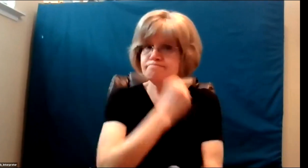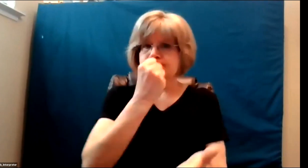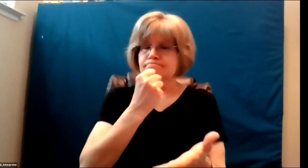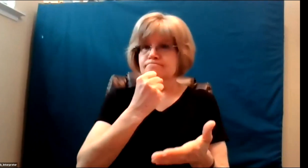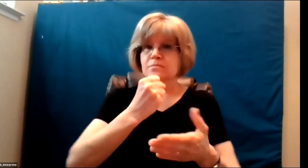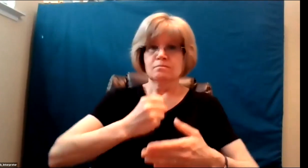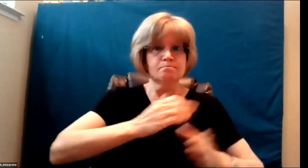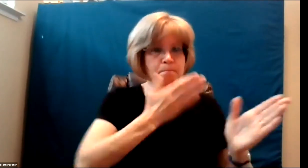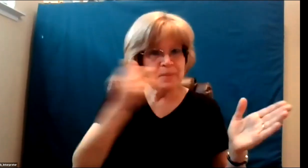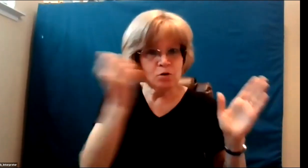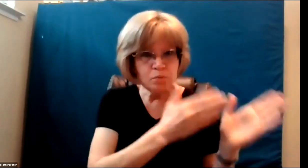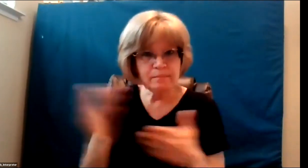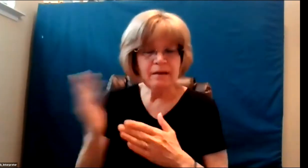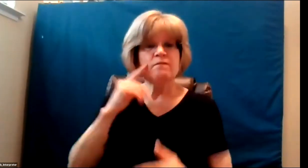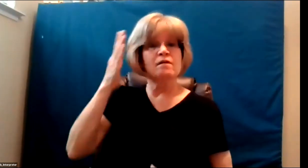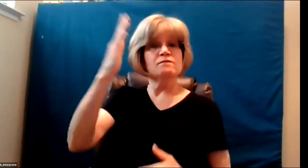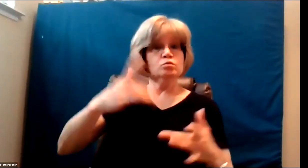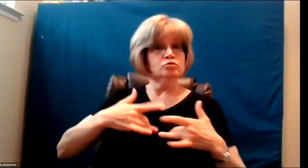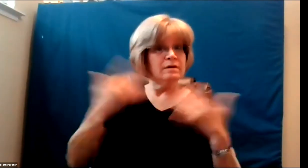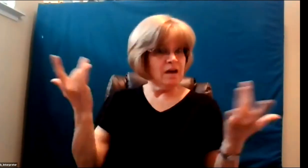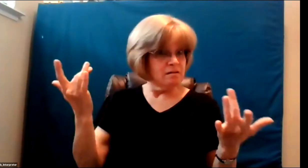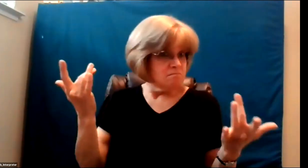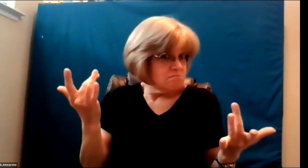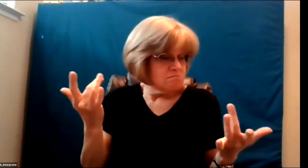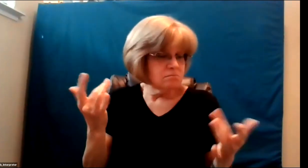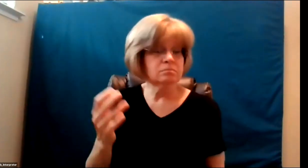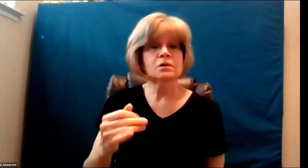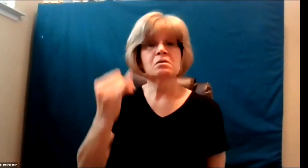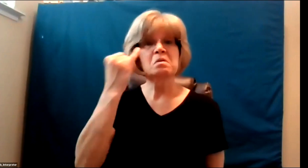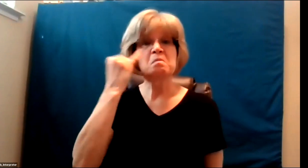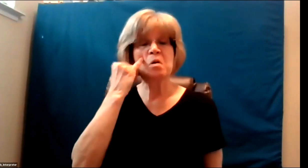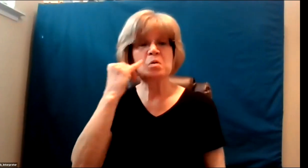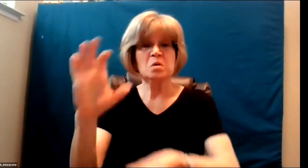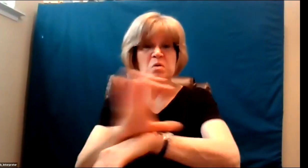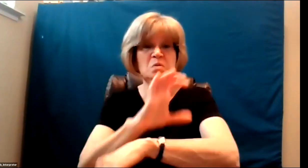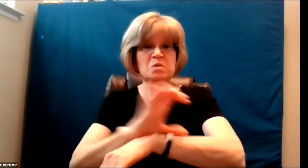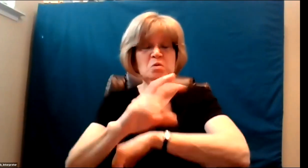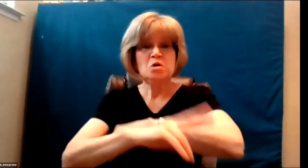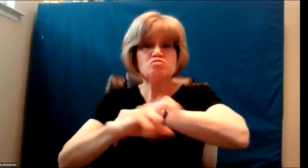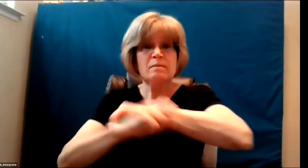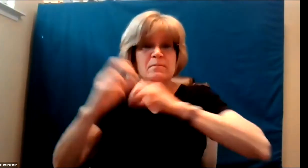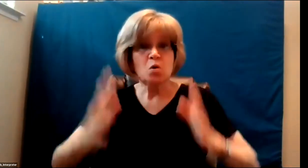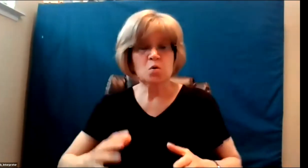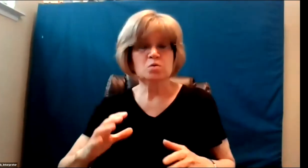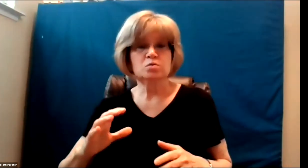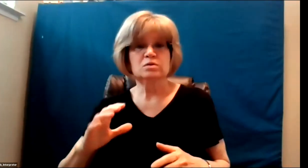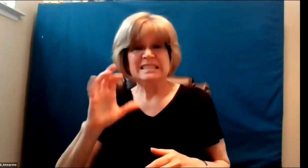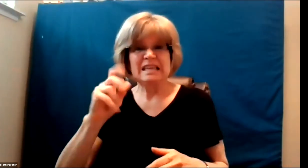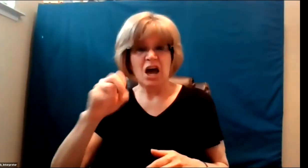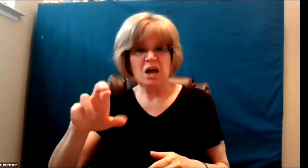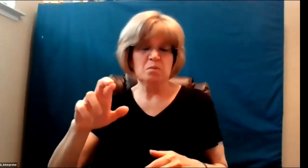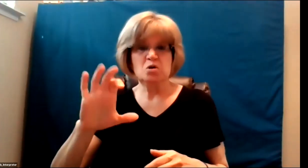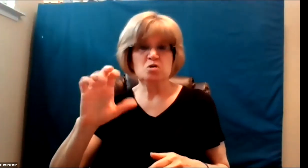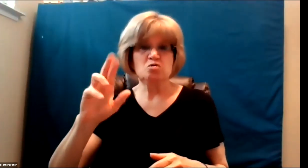may befall? I mean, what if cyber criminals unleash wider and more disastrous